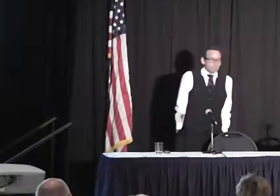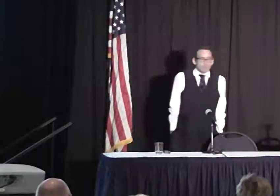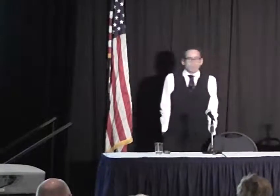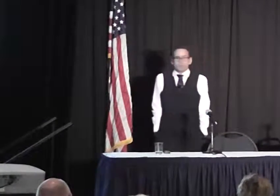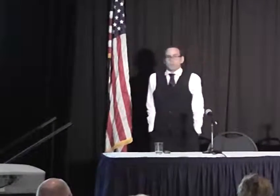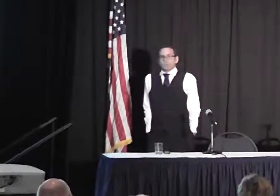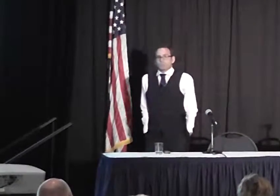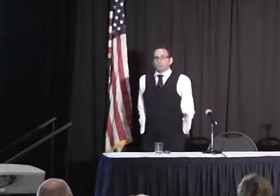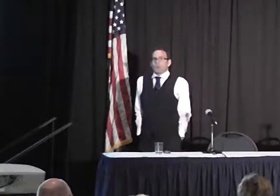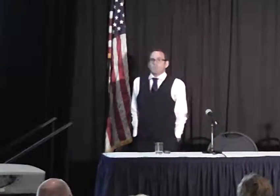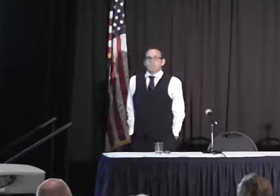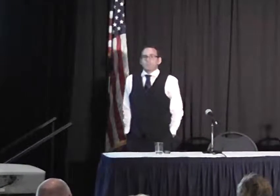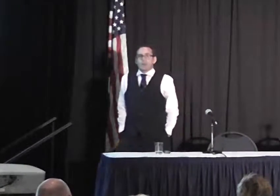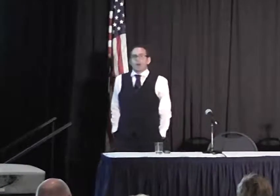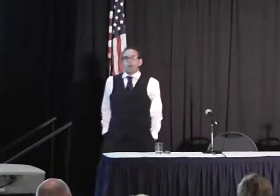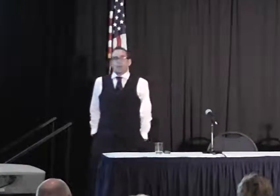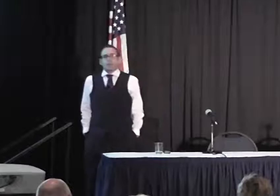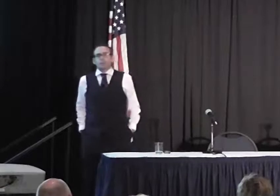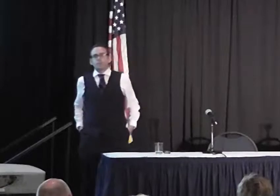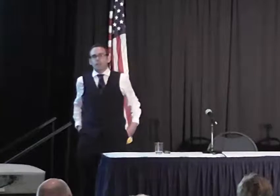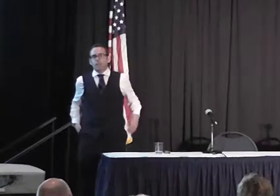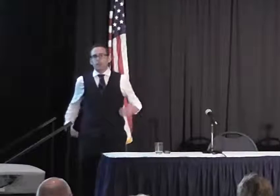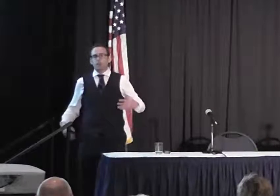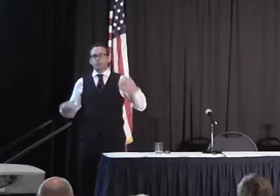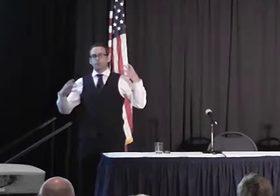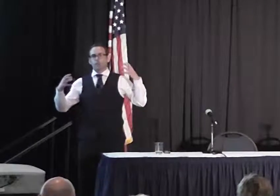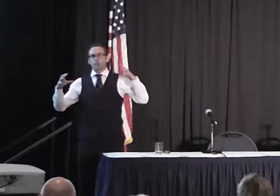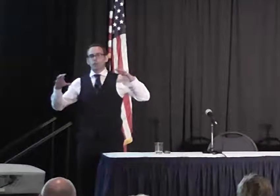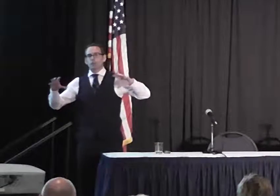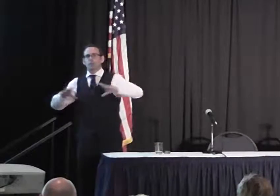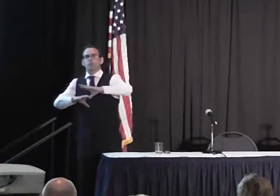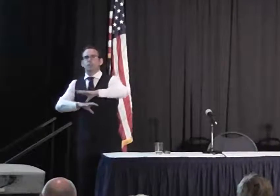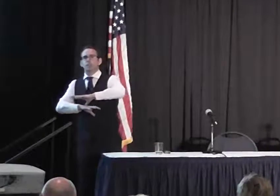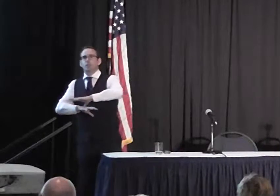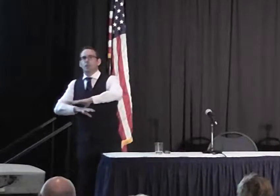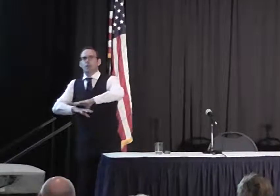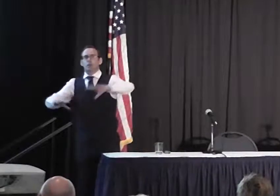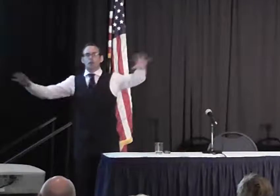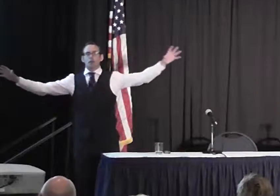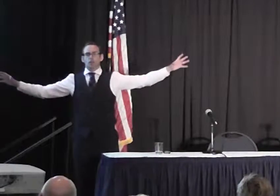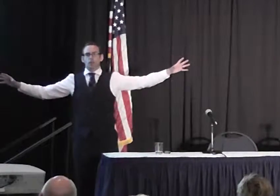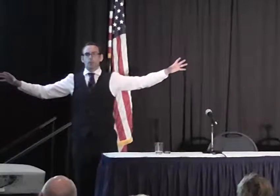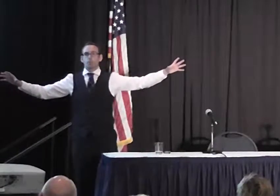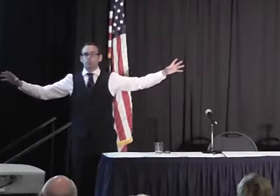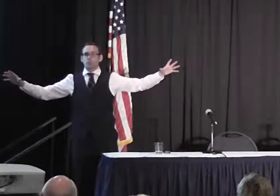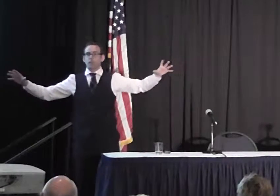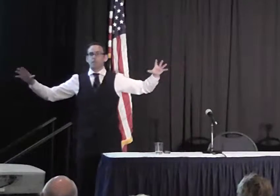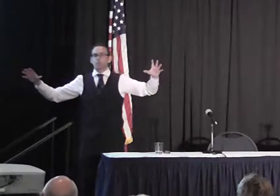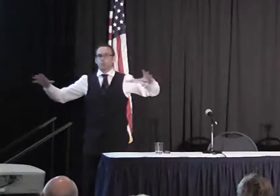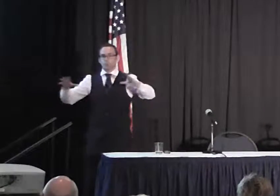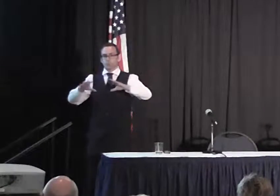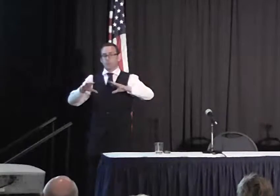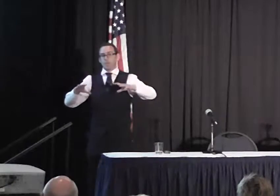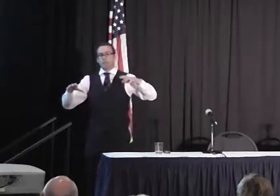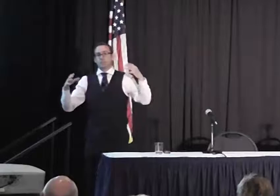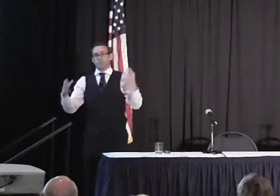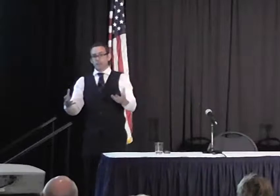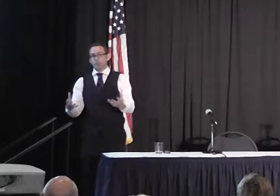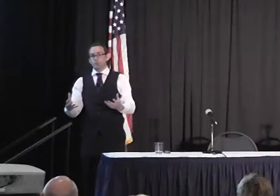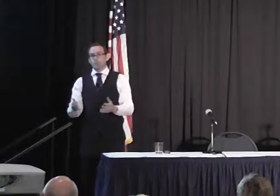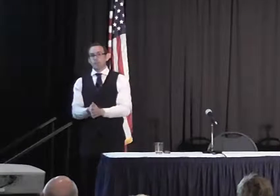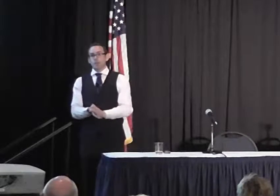the tanker prices have been rising. There isn't any kind of crazy glut going on per se. Just what you're seeing